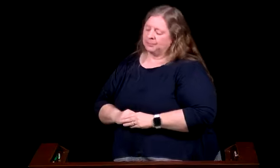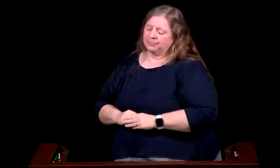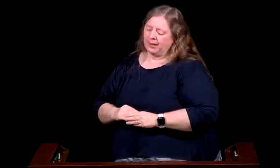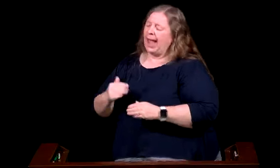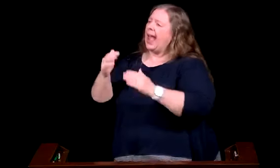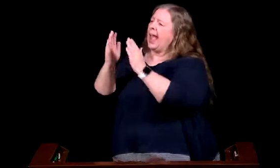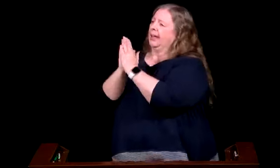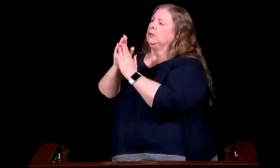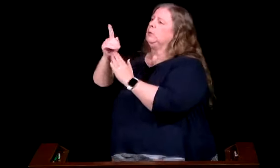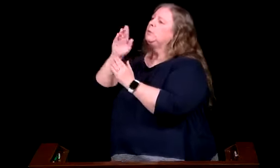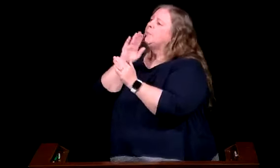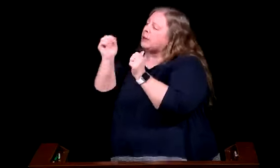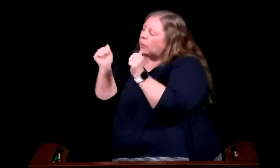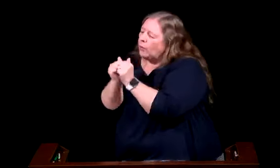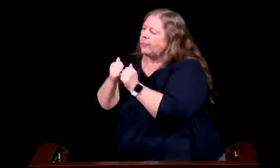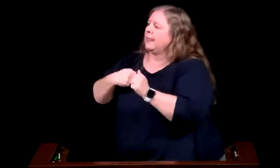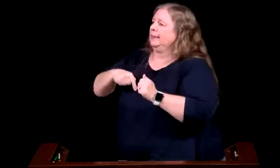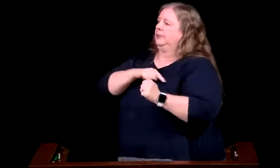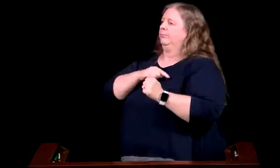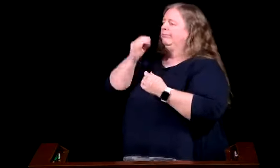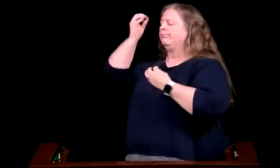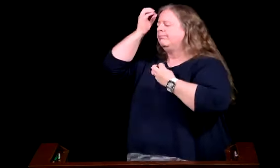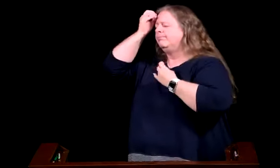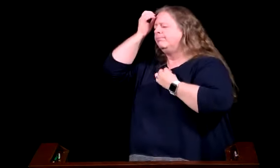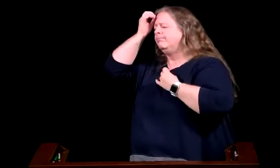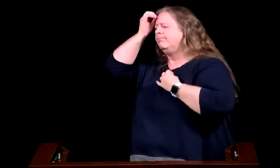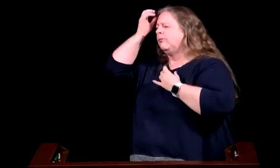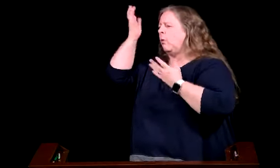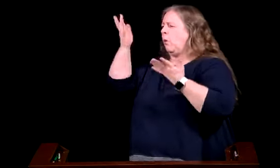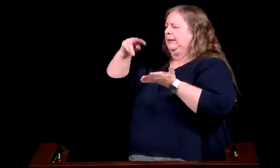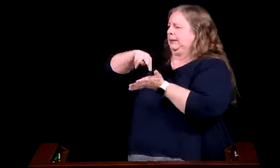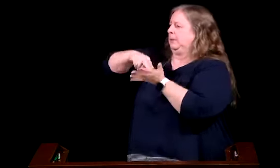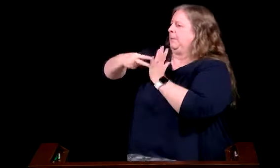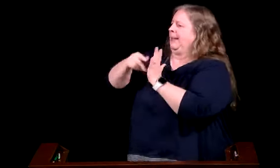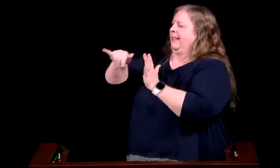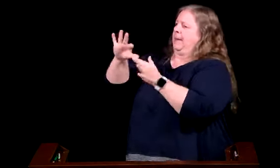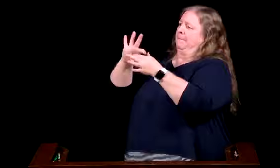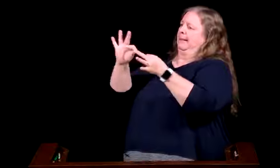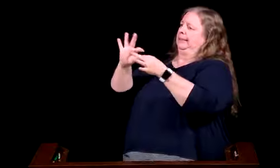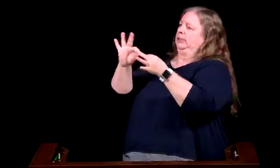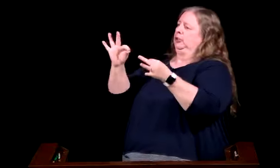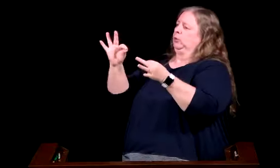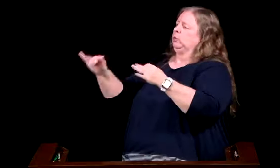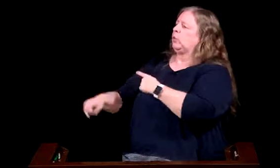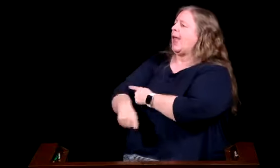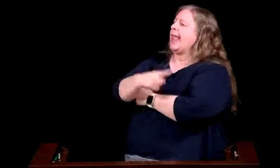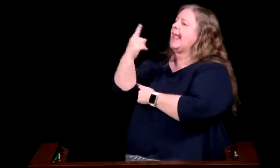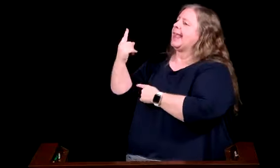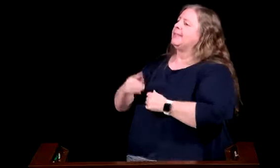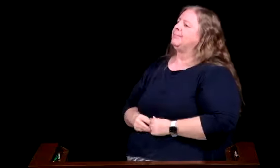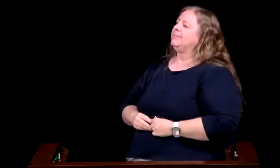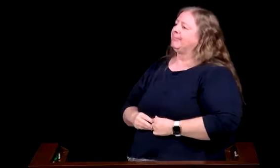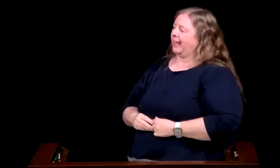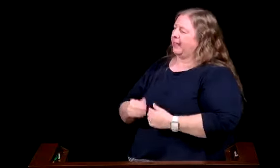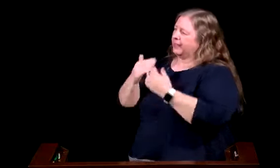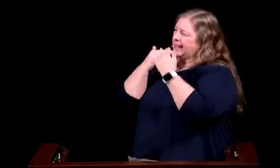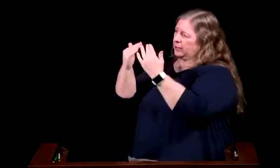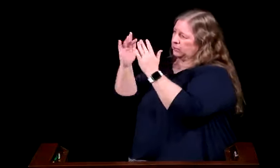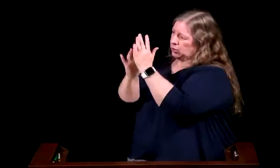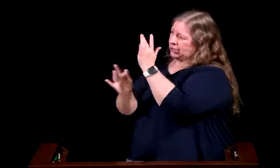inspire Pastor Jeff's sermon today. Please be with us while we think about what it means to apply